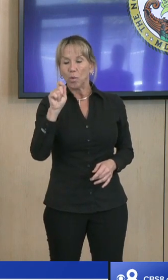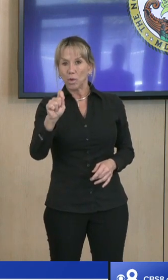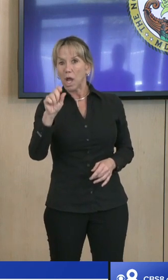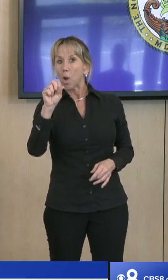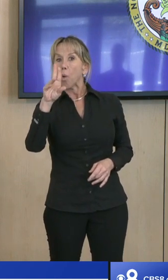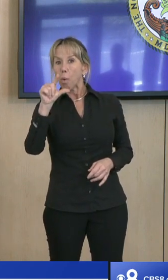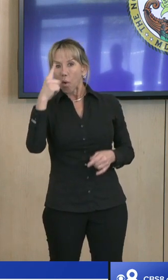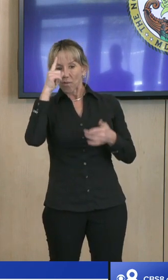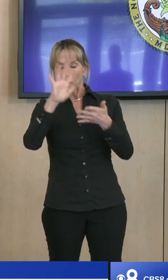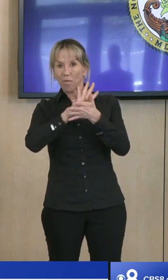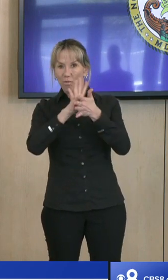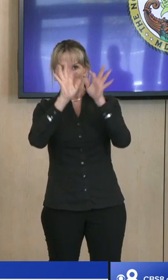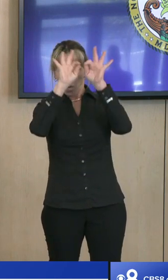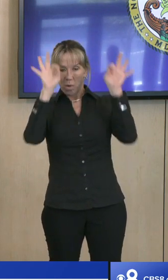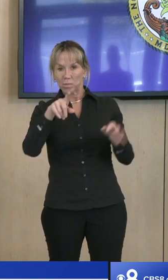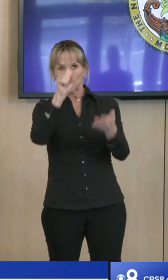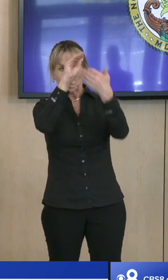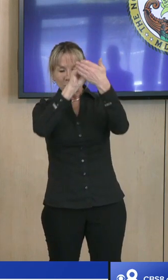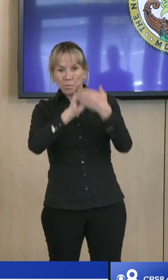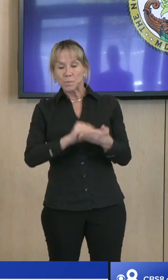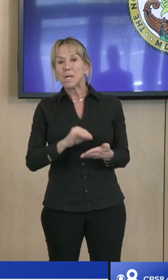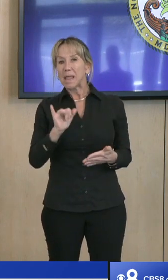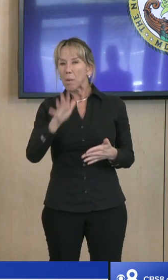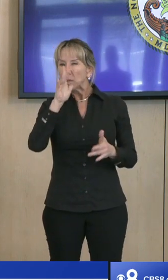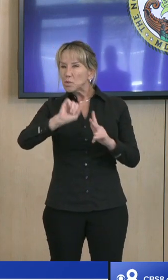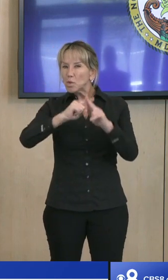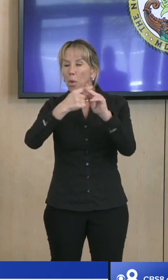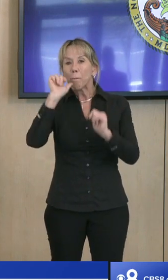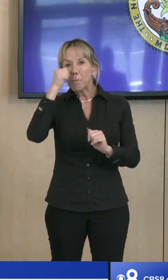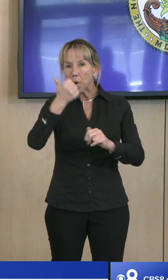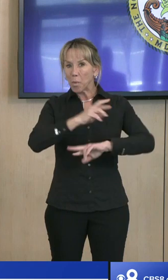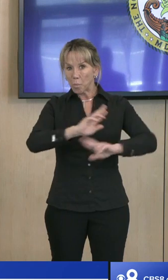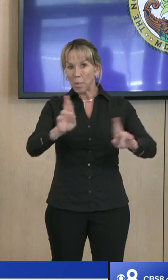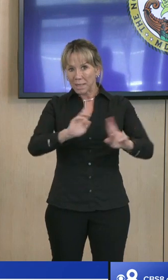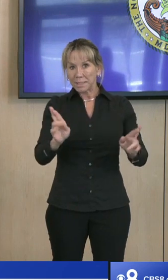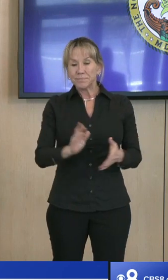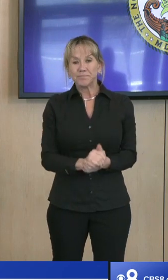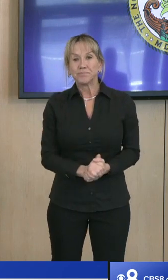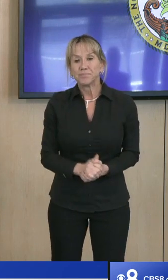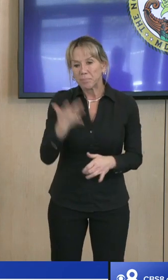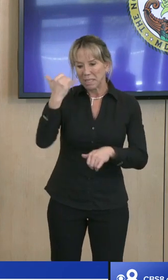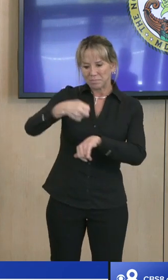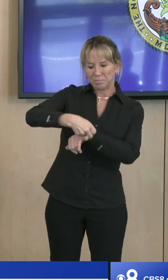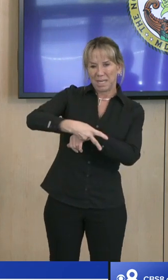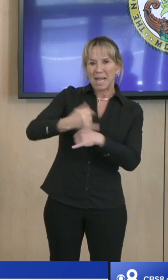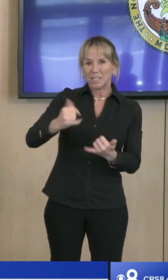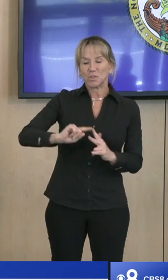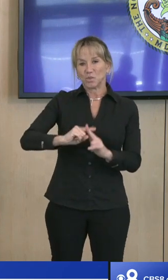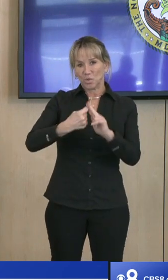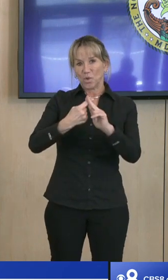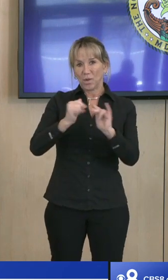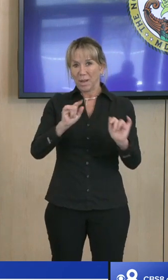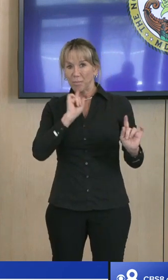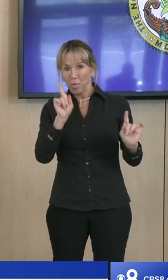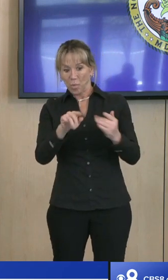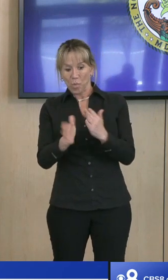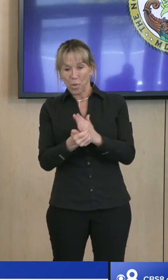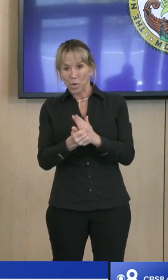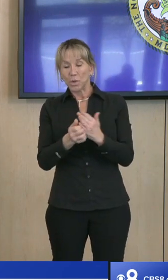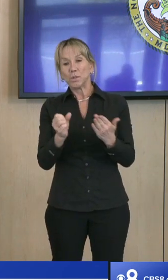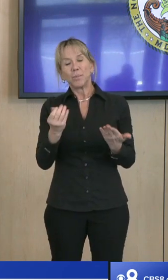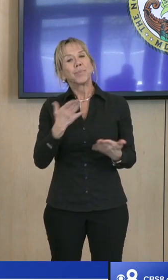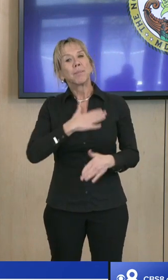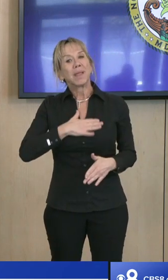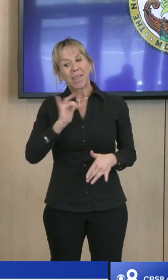211sandiego.org. That system will be up and running by tomorrow once this order takes effect. Let's please be responsible with